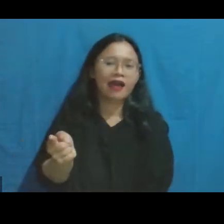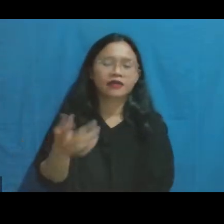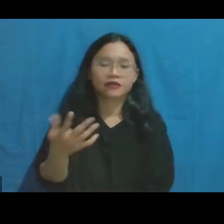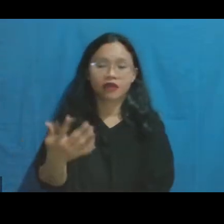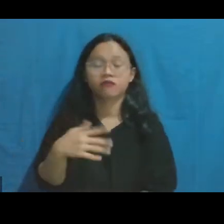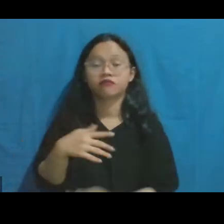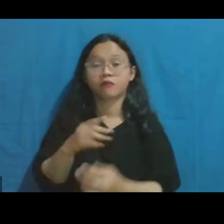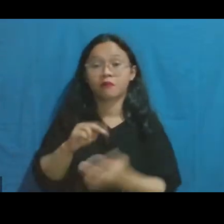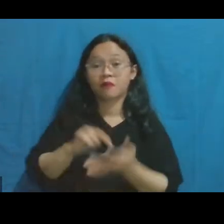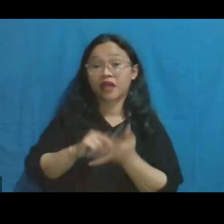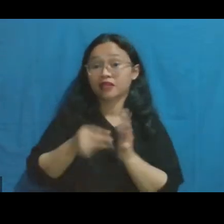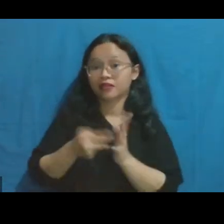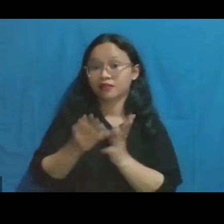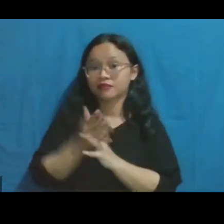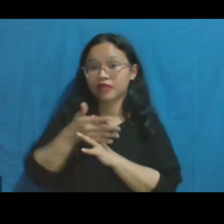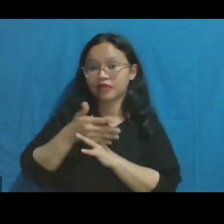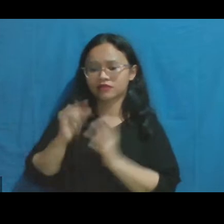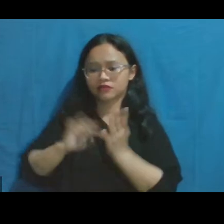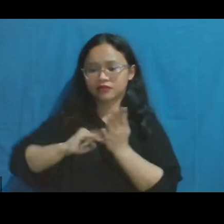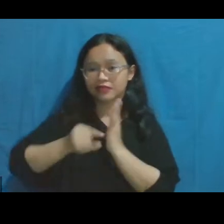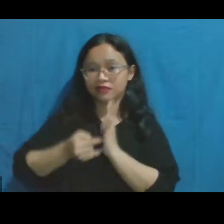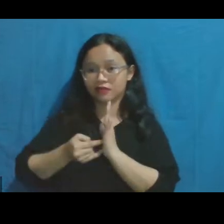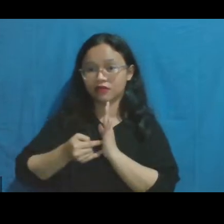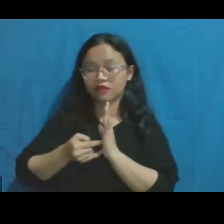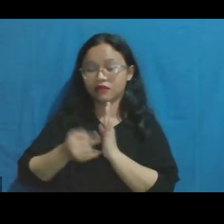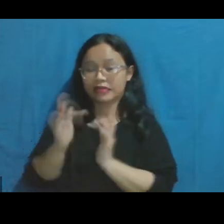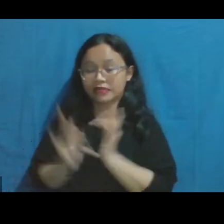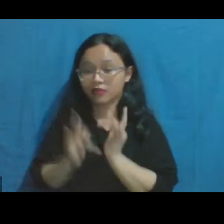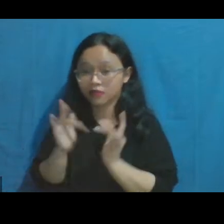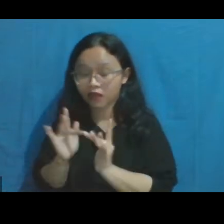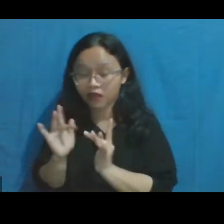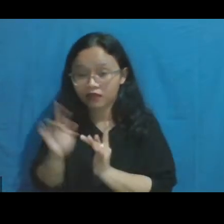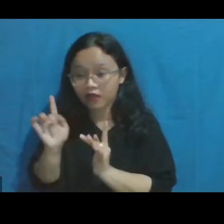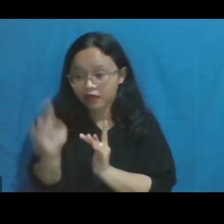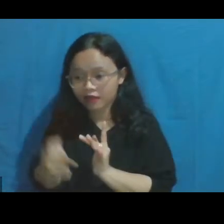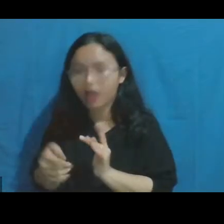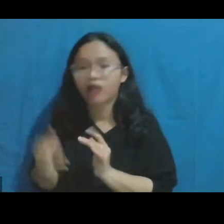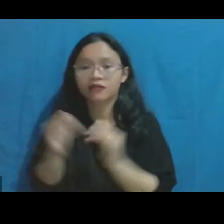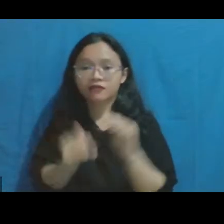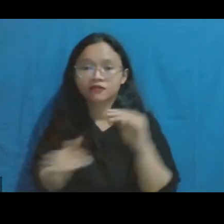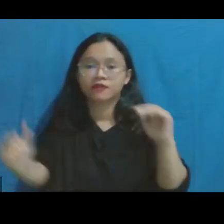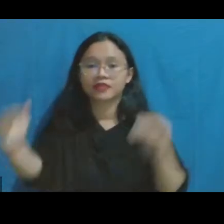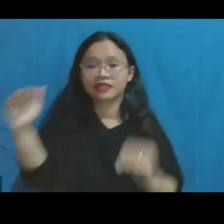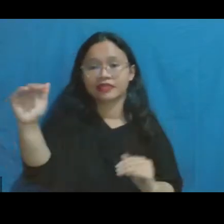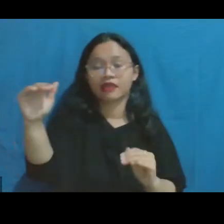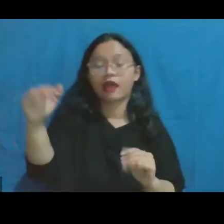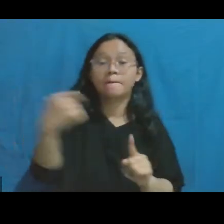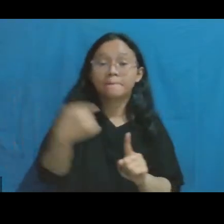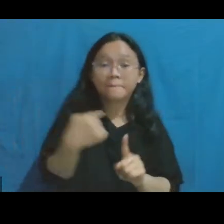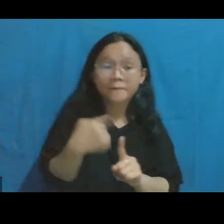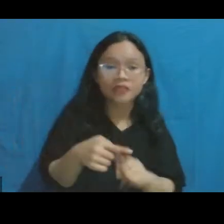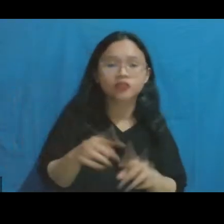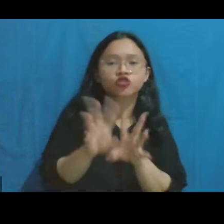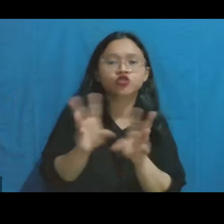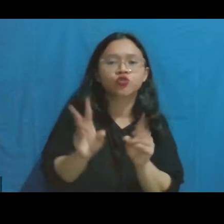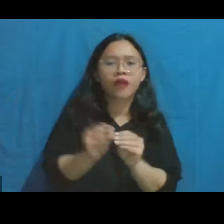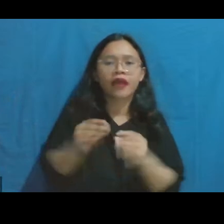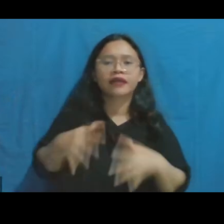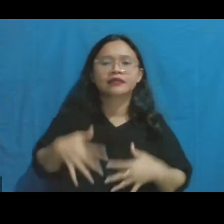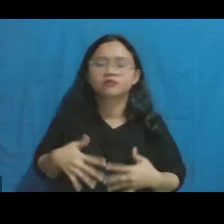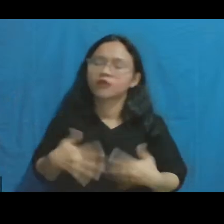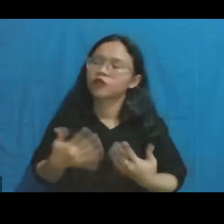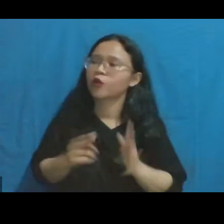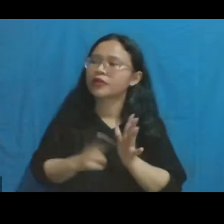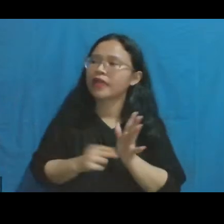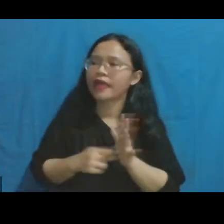the migrants. So I think the main thing that I want to emphasize right now